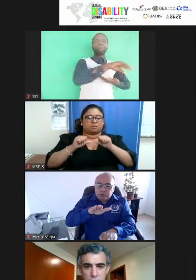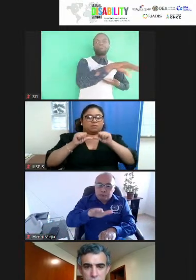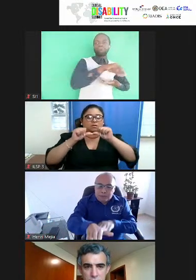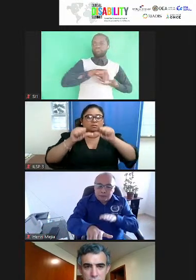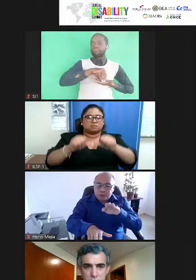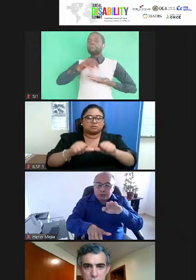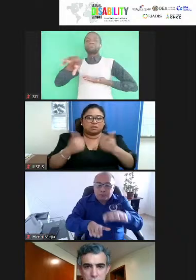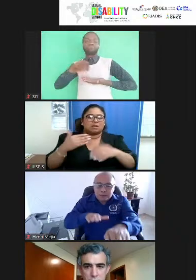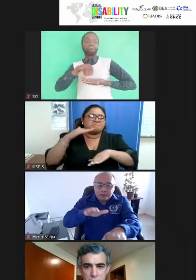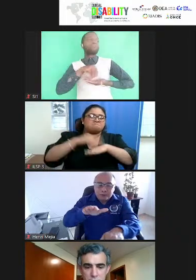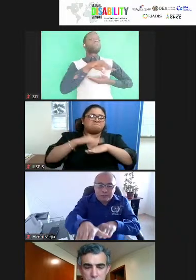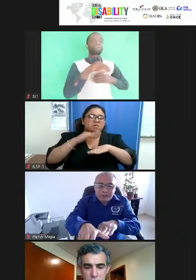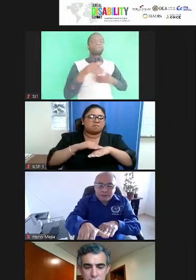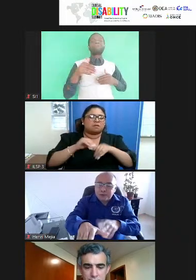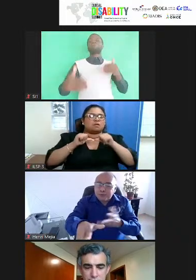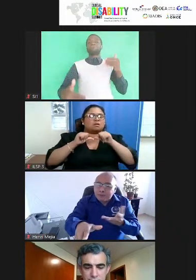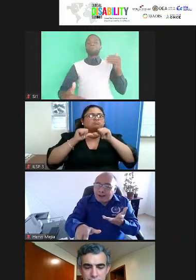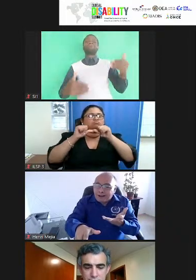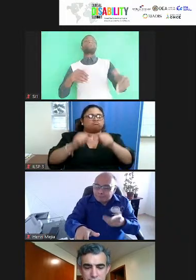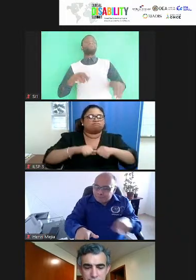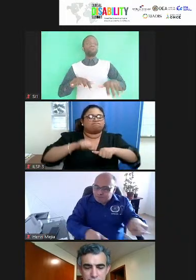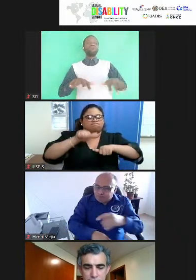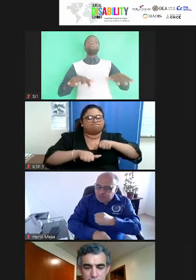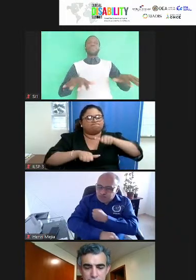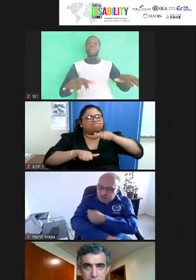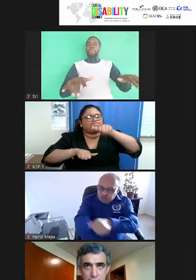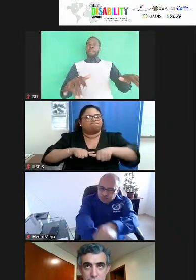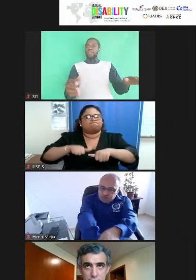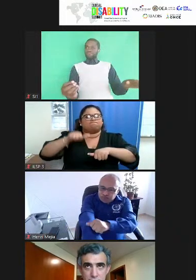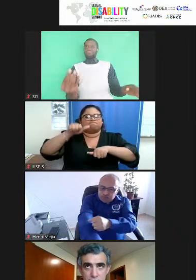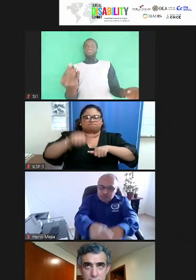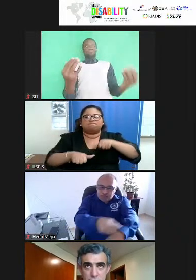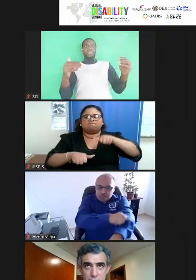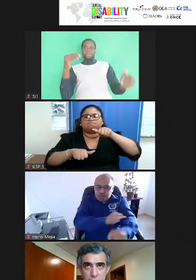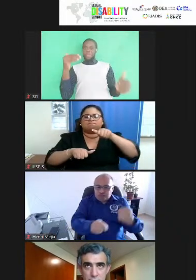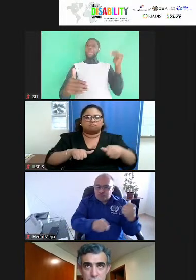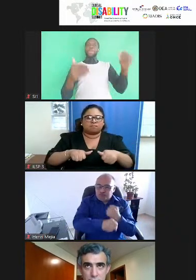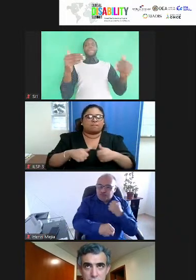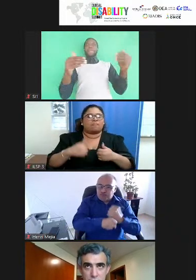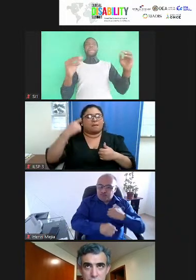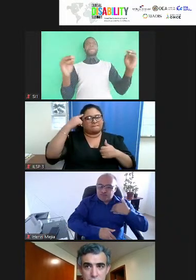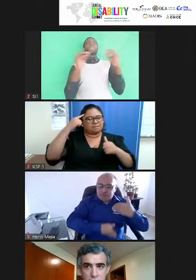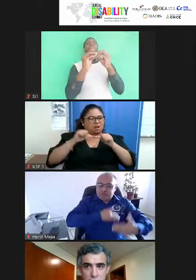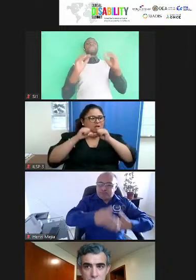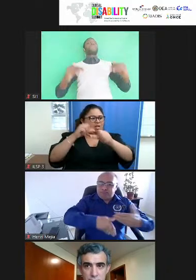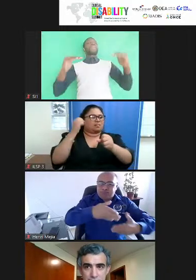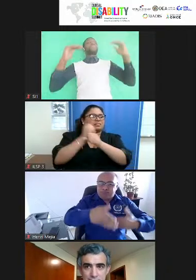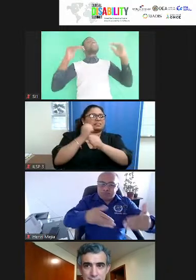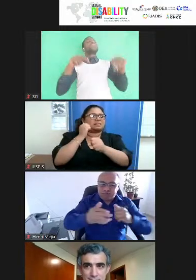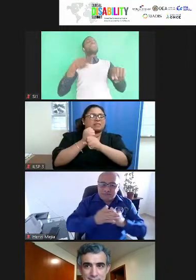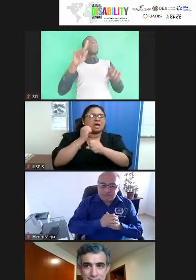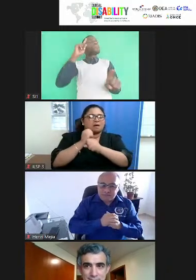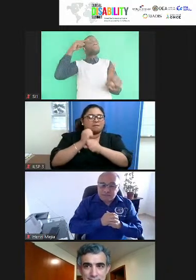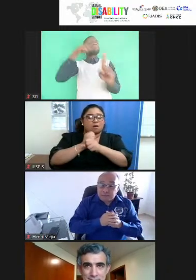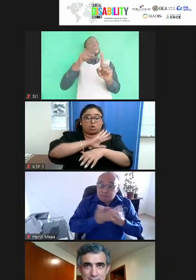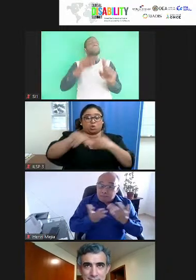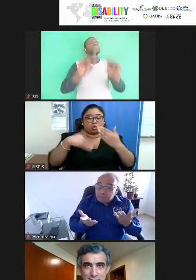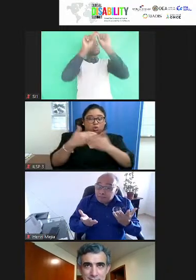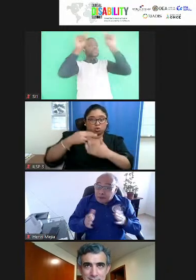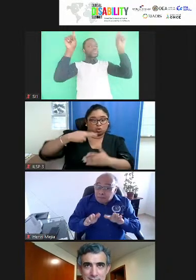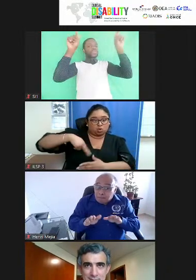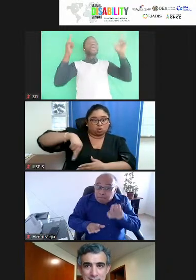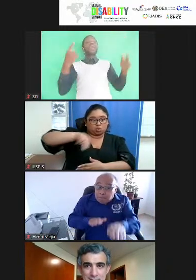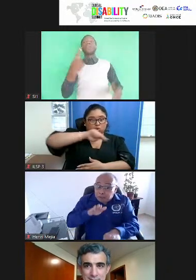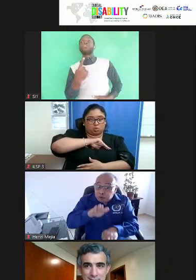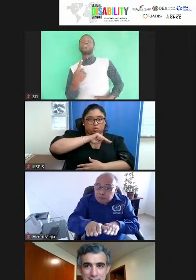plant seeds that will allow us to continue moving forward and continue working